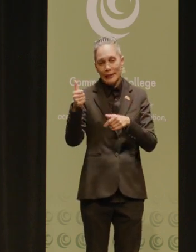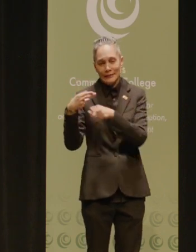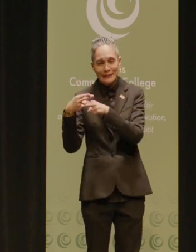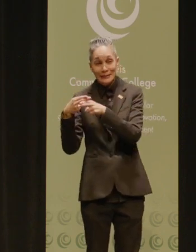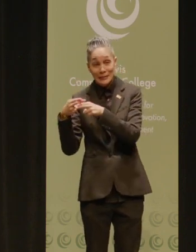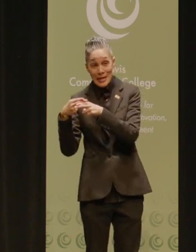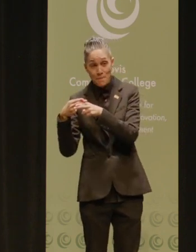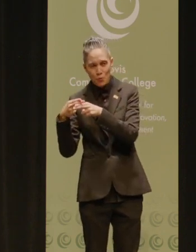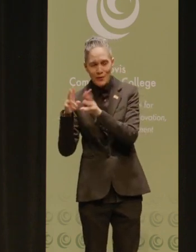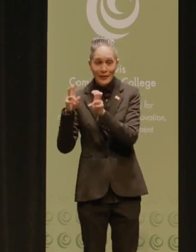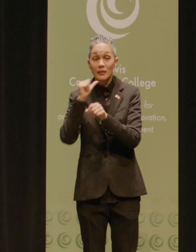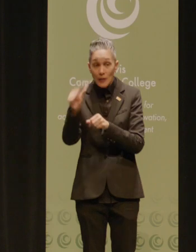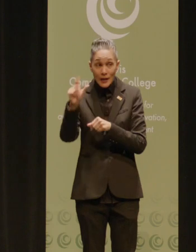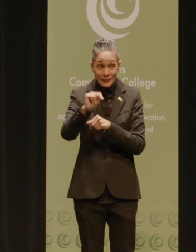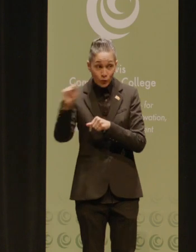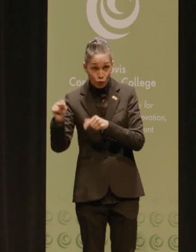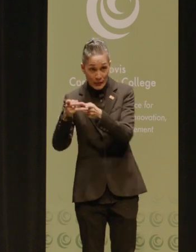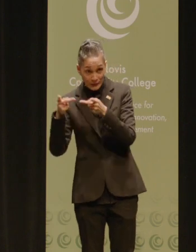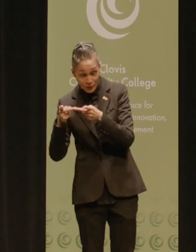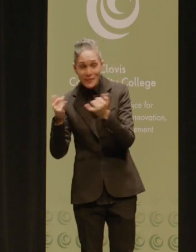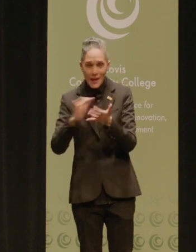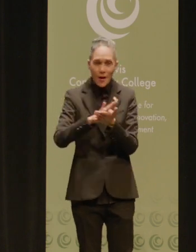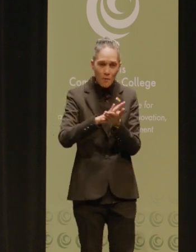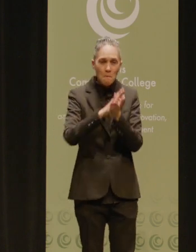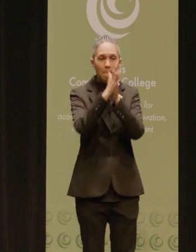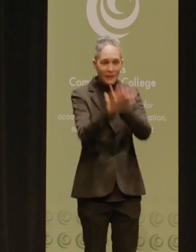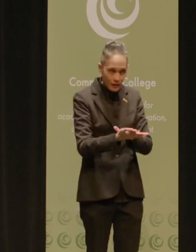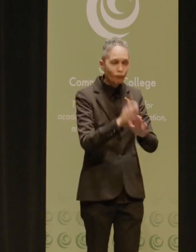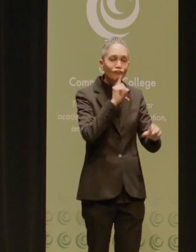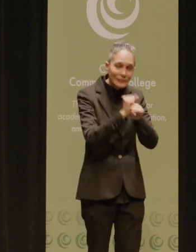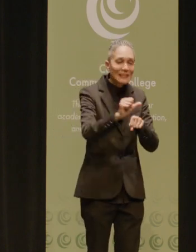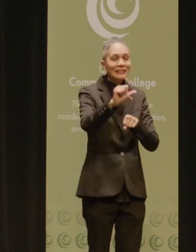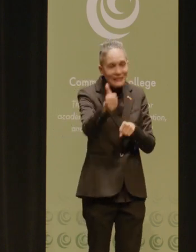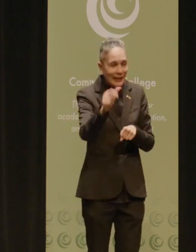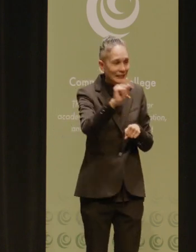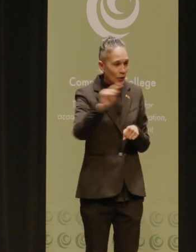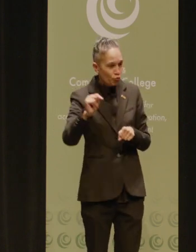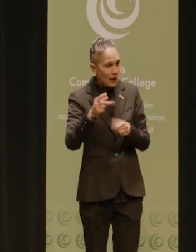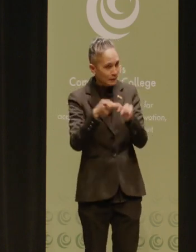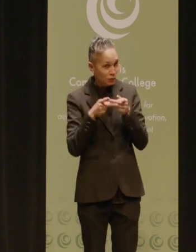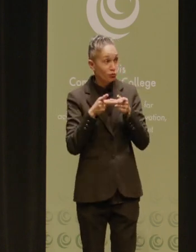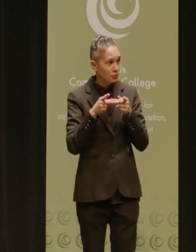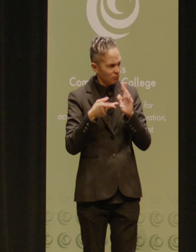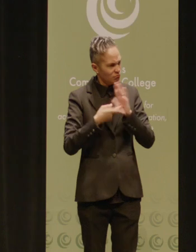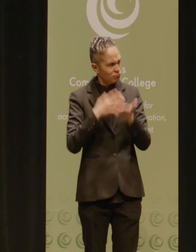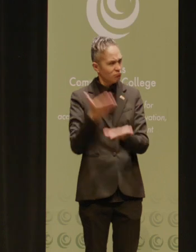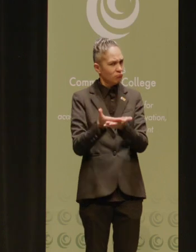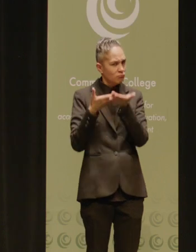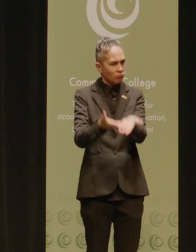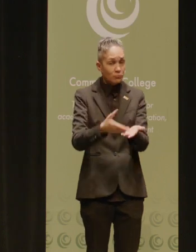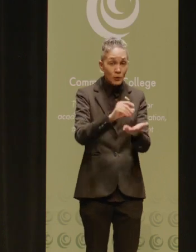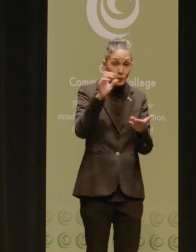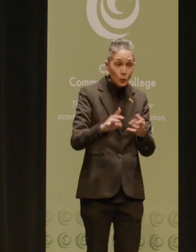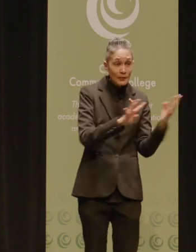temporary, non-tenure track positions will now convert into 10 tenure positions because it showed that